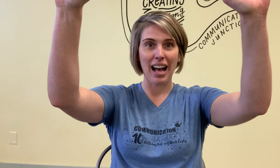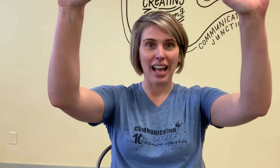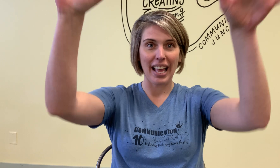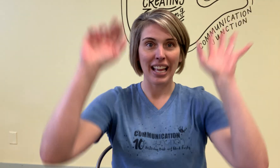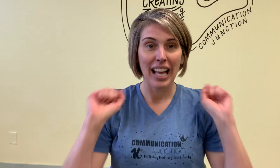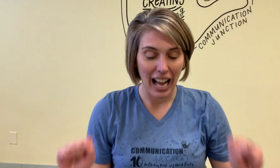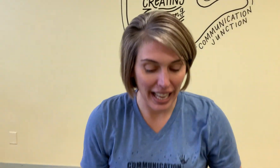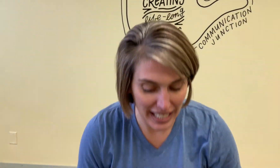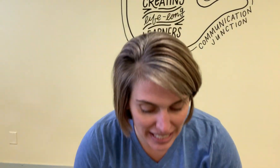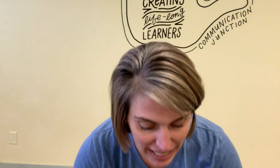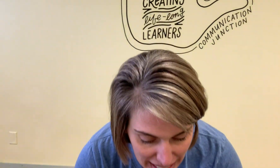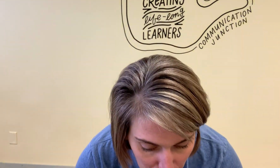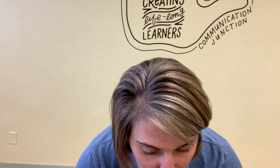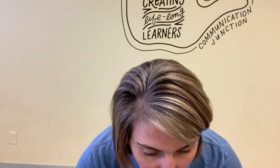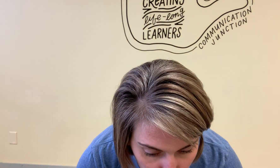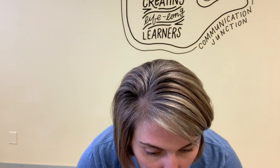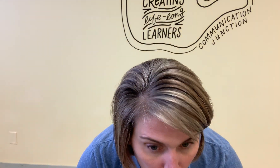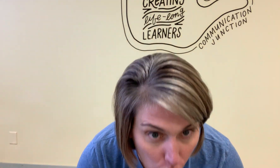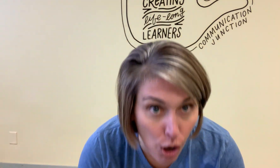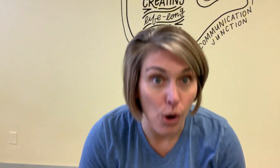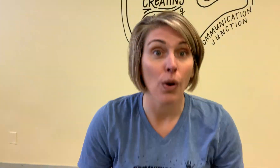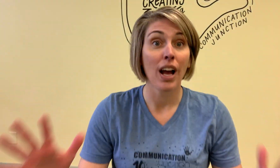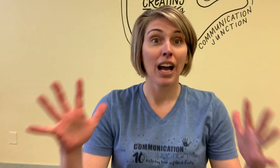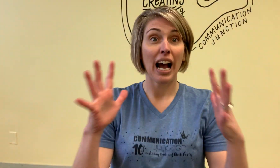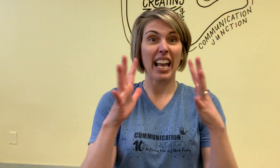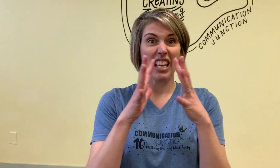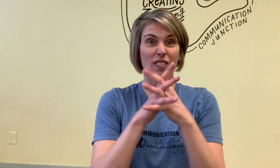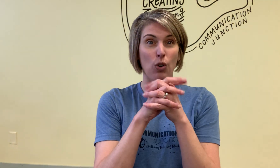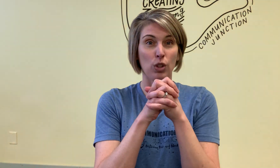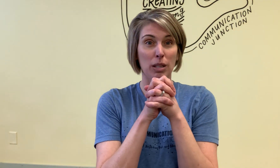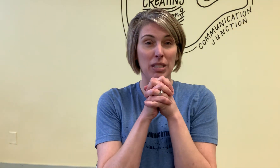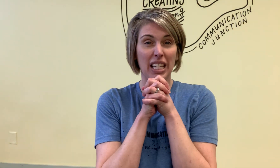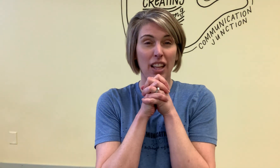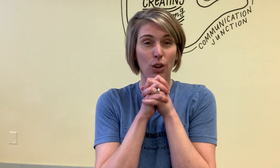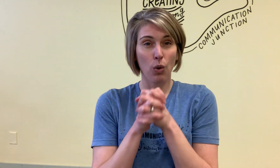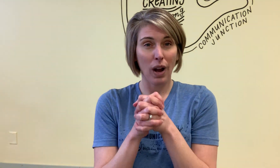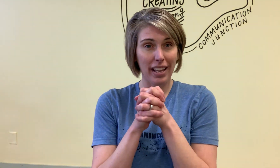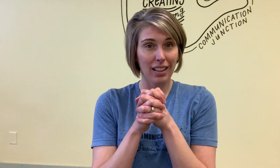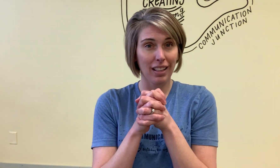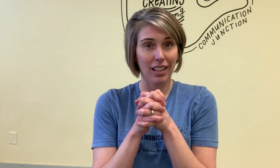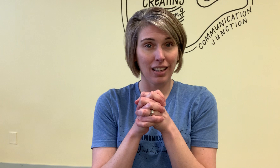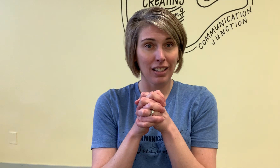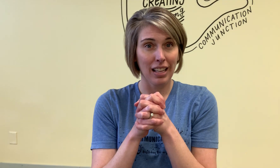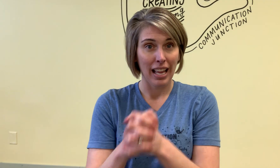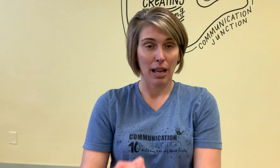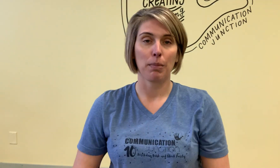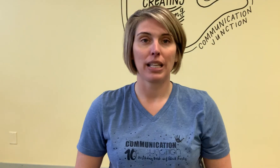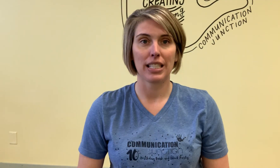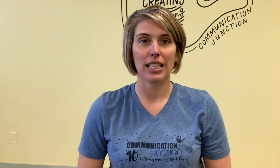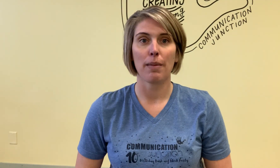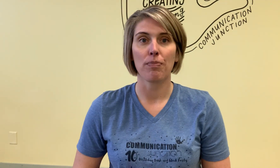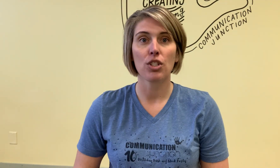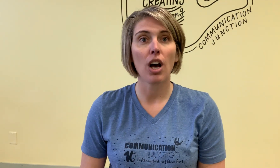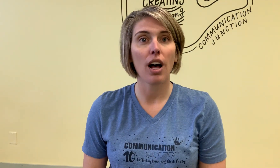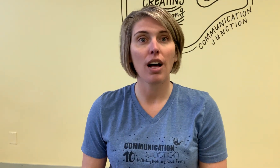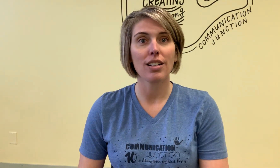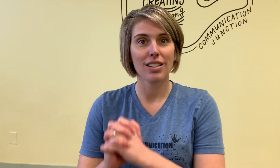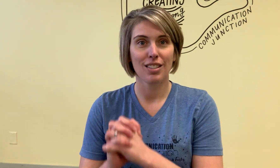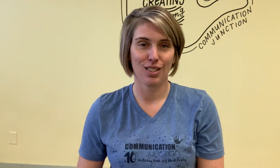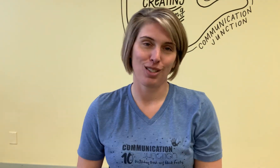high. I can dance them down low. I can fold them together quietly and place them just so.